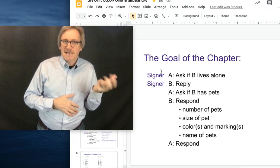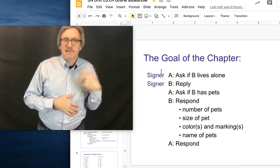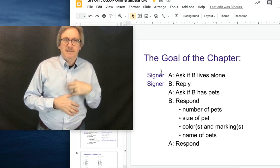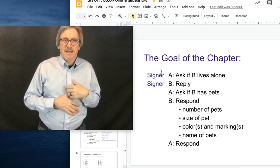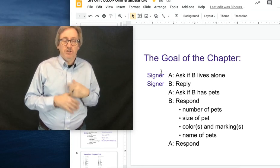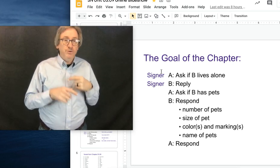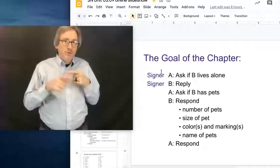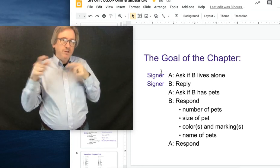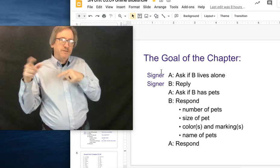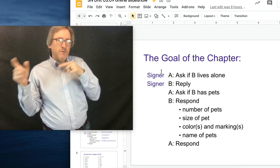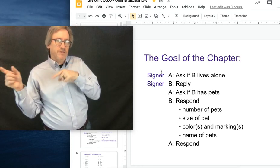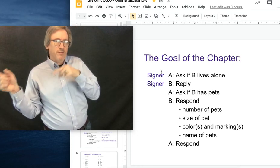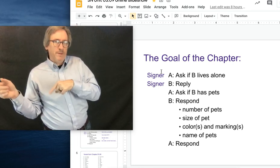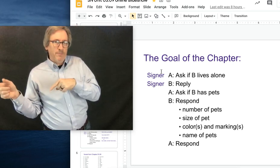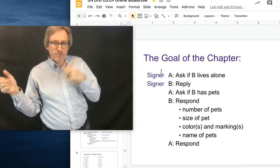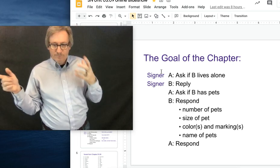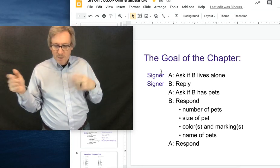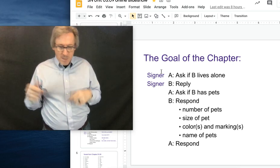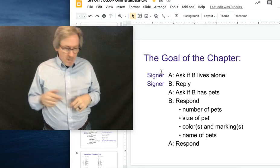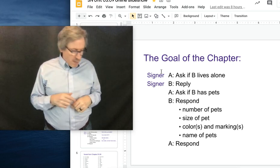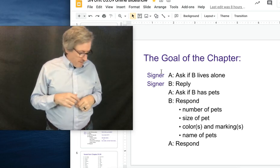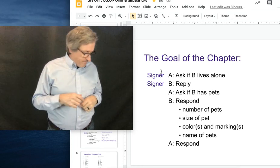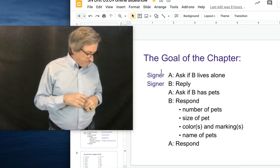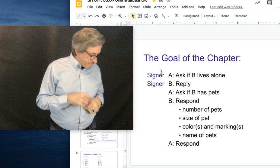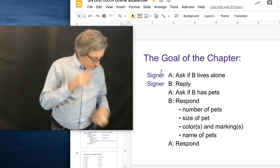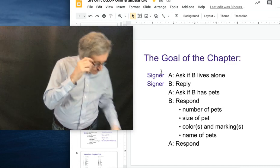to ask than, do you live with other people?